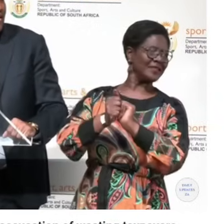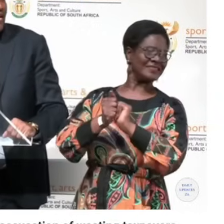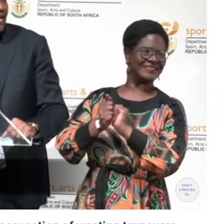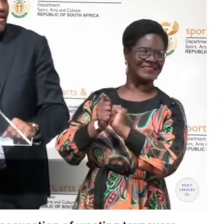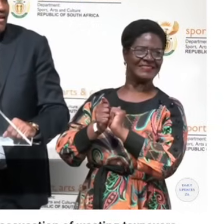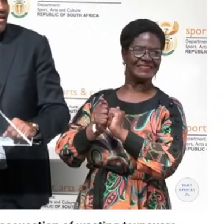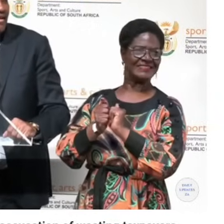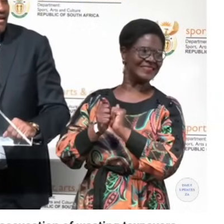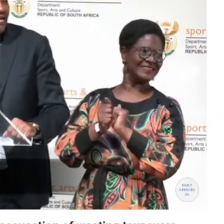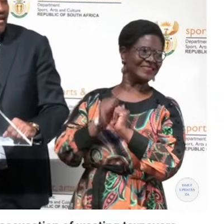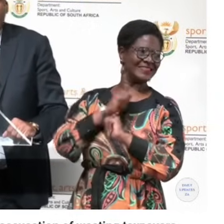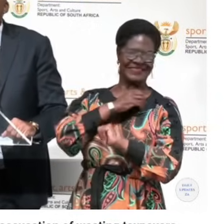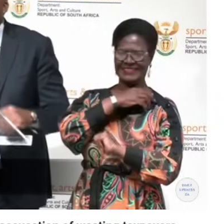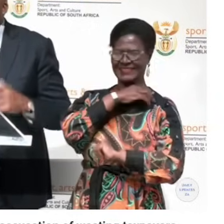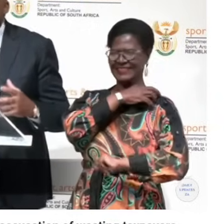Yeah.